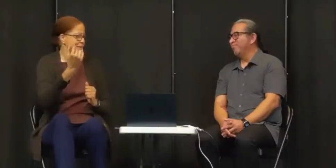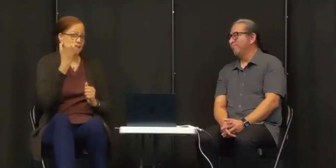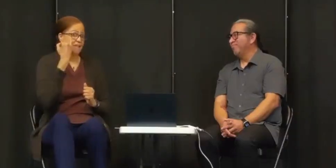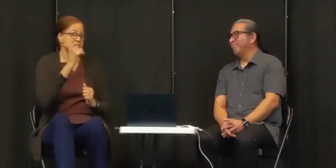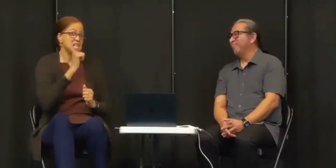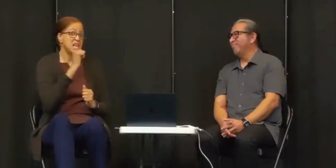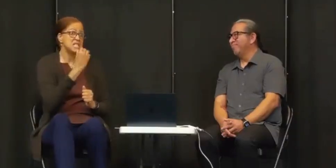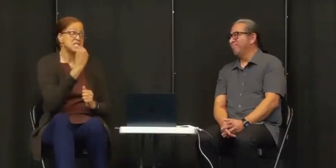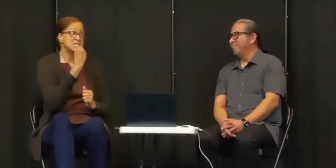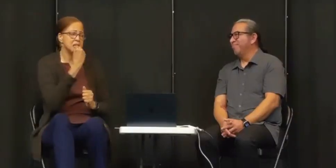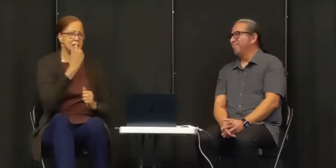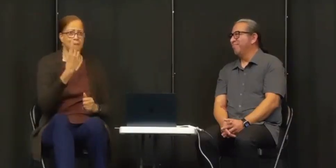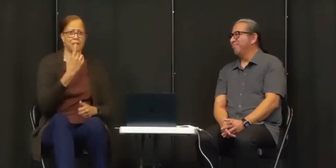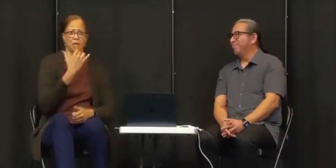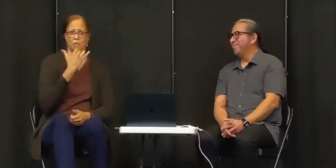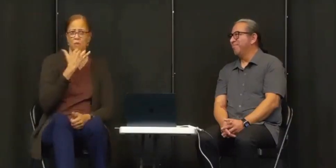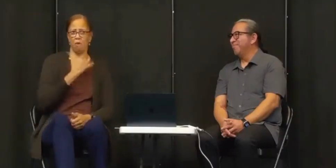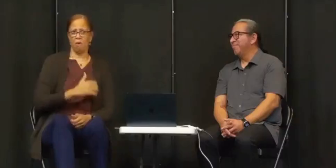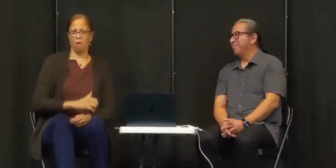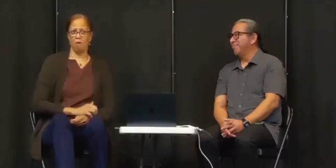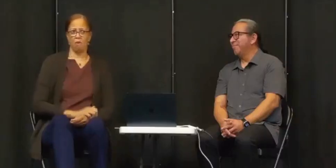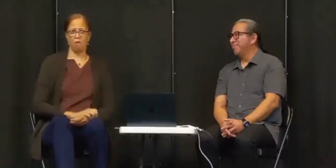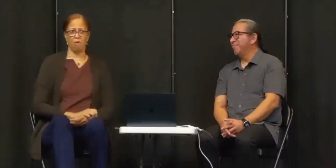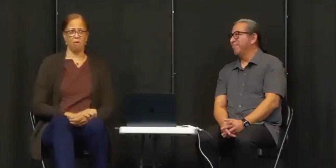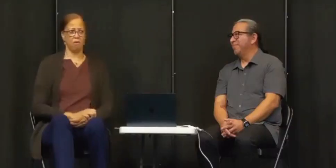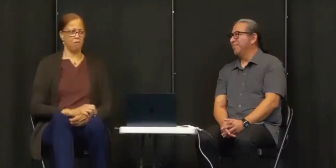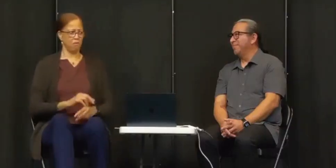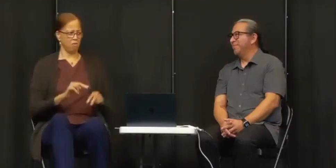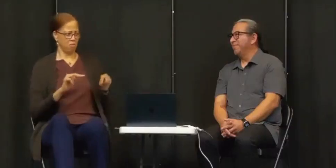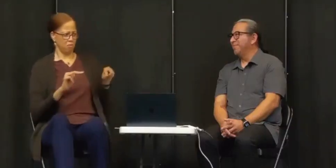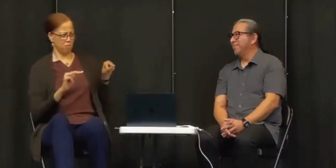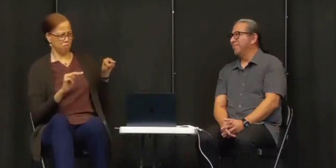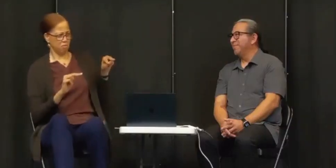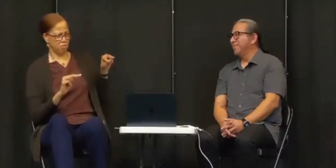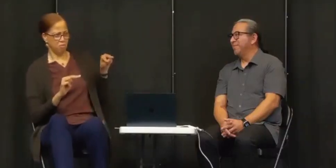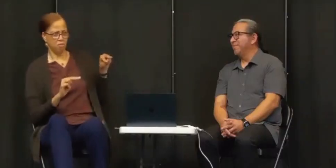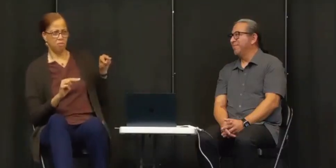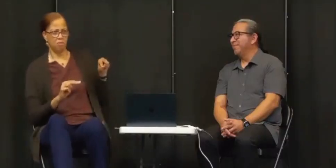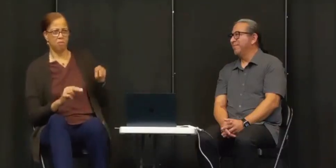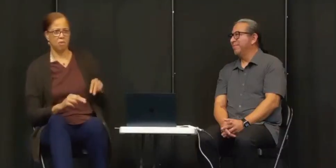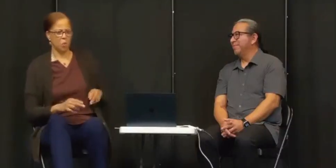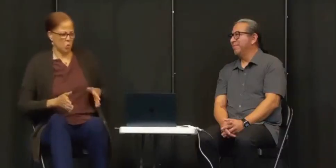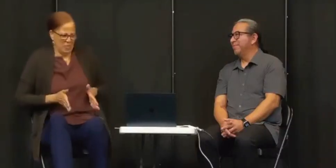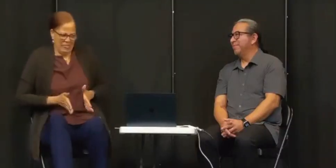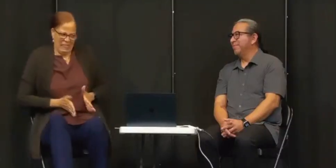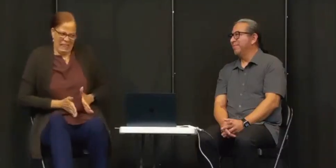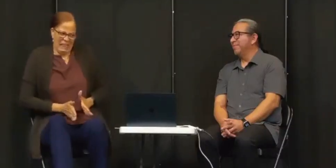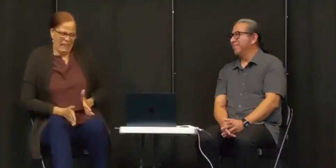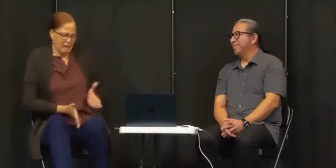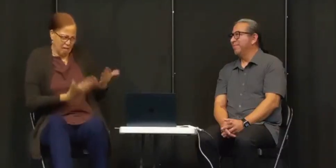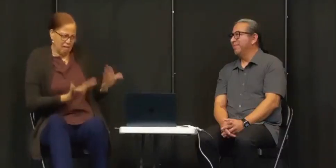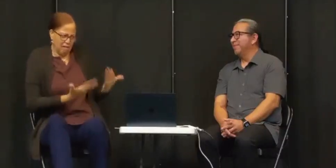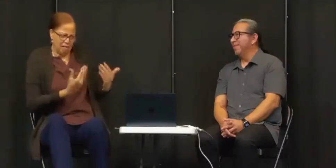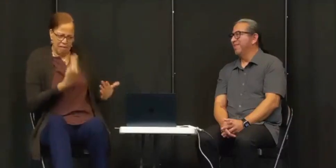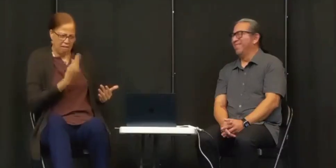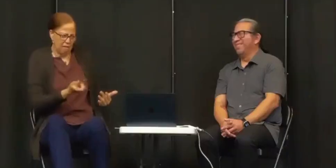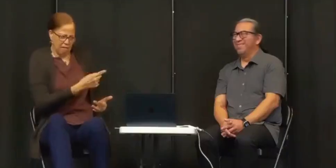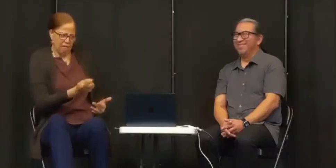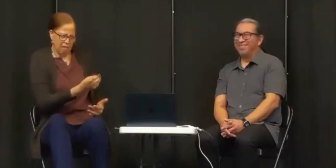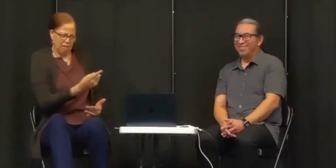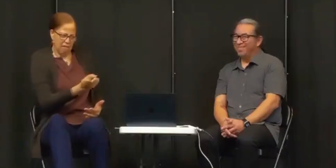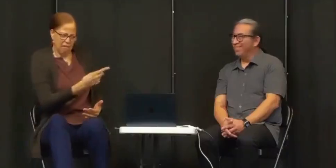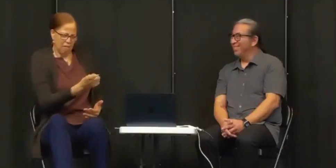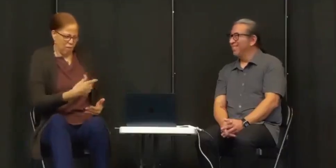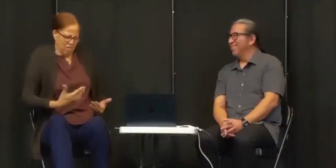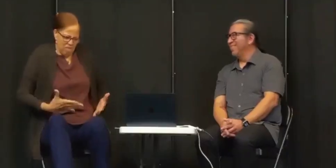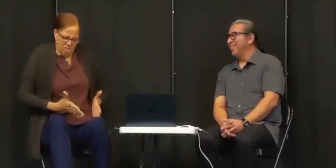have to feed everybody. Everyone has to get fed. But if not, everyone would be like, what's wrong with this person? Oh, you're too skinny. You